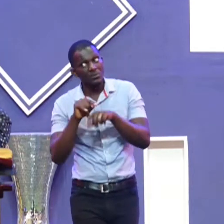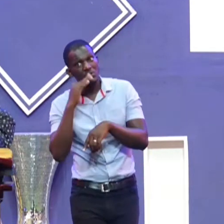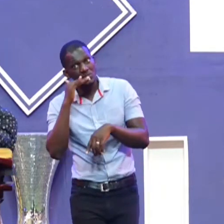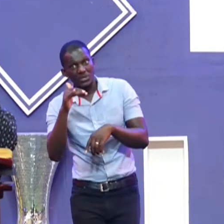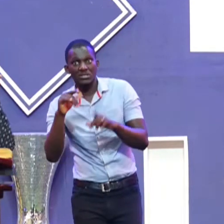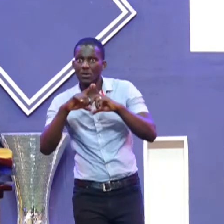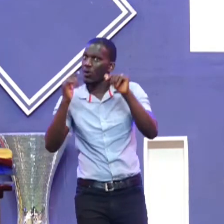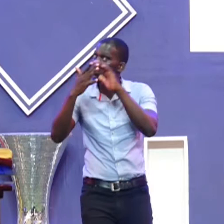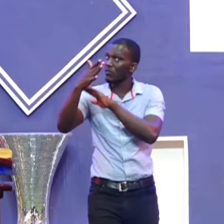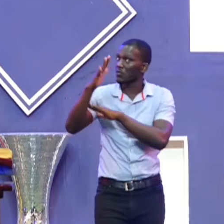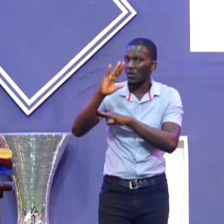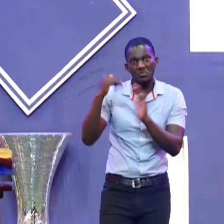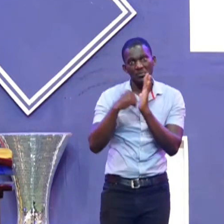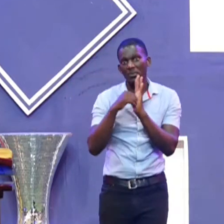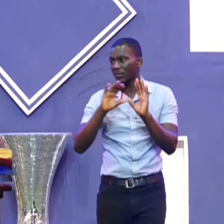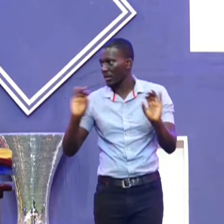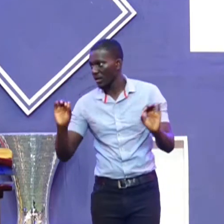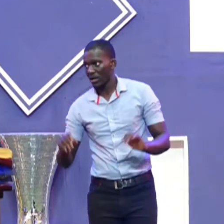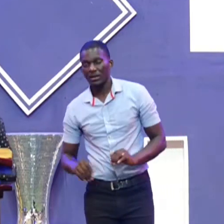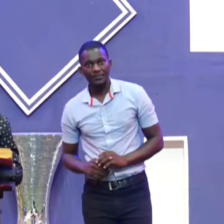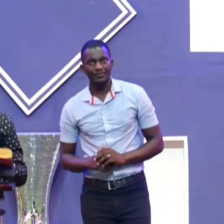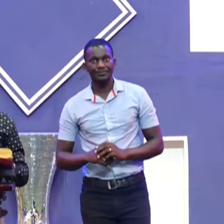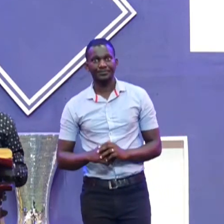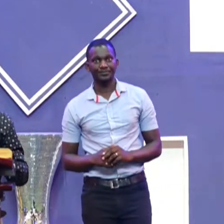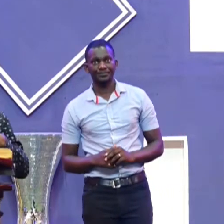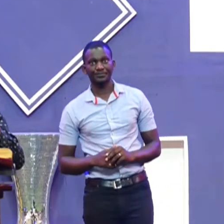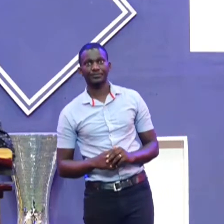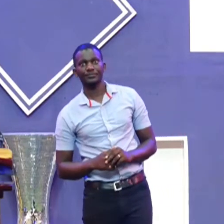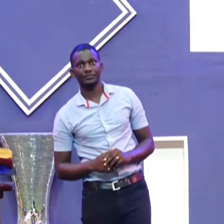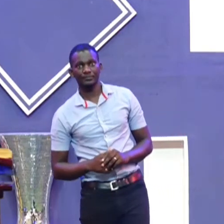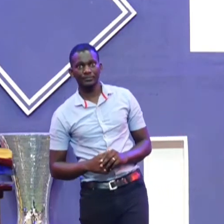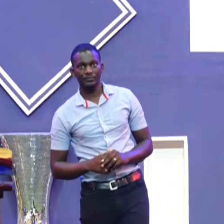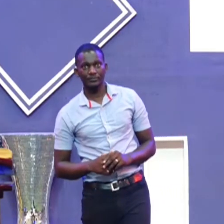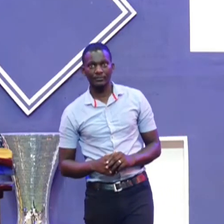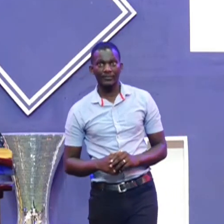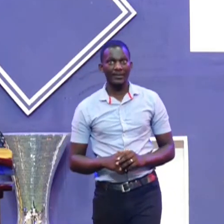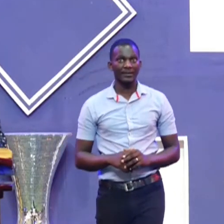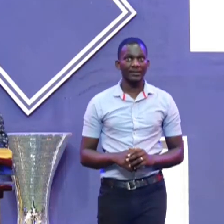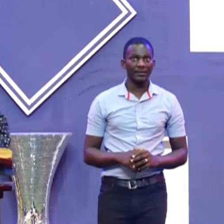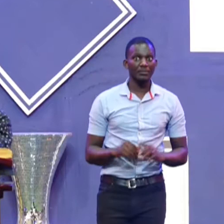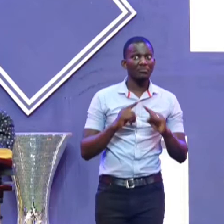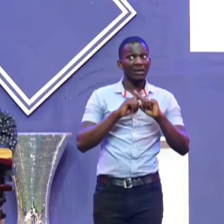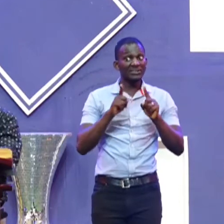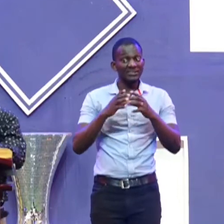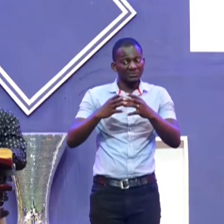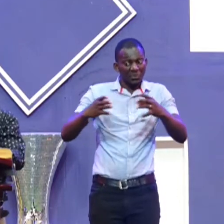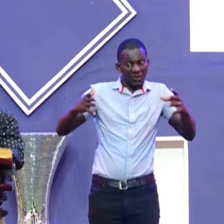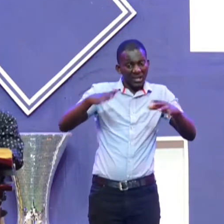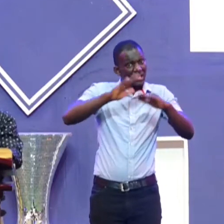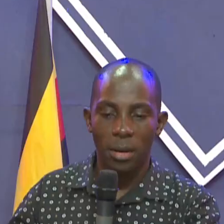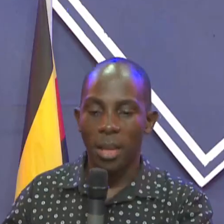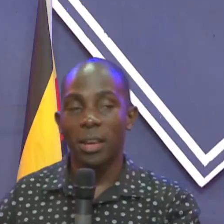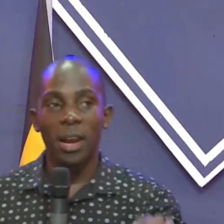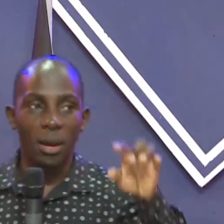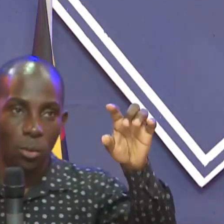kya Katonda. Even if we recite them, they have no problem because it's the word of the Lord. Naye atenga zikoko okusingawo. But at least it is more